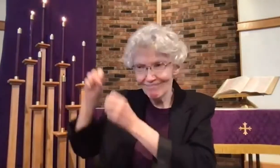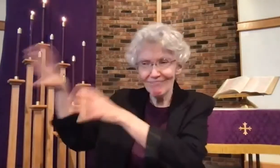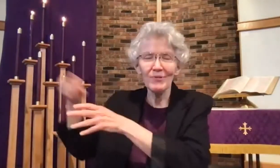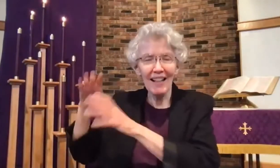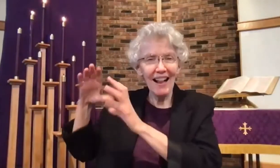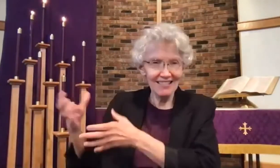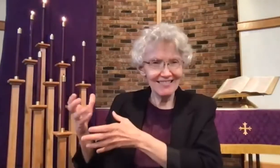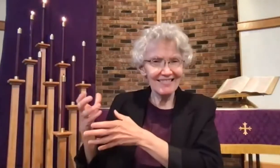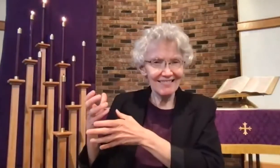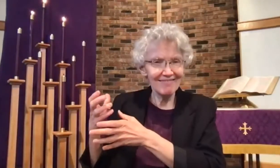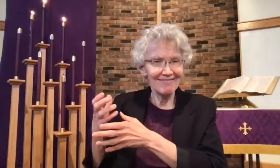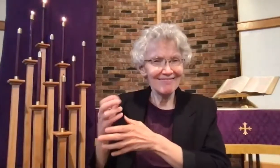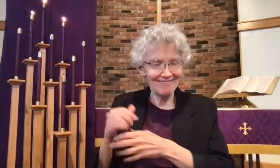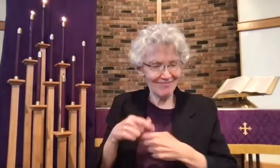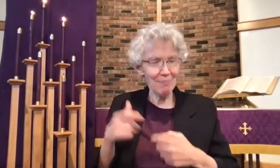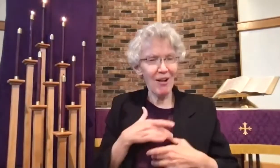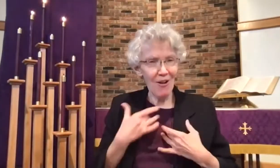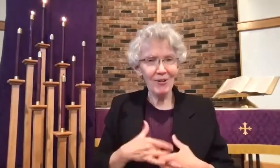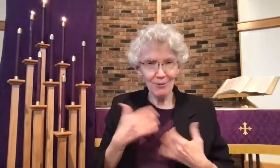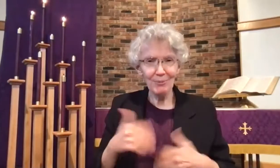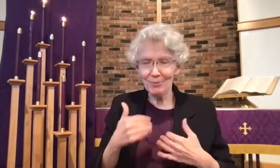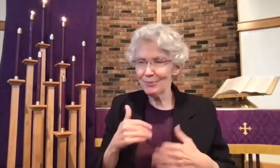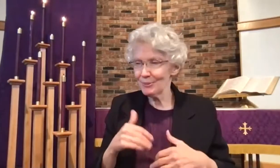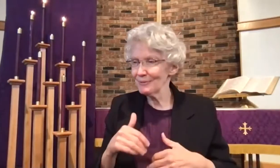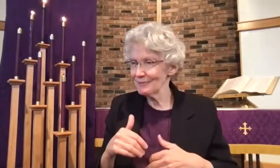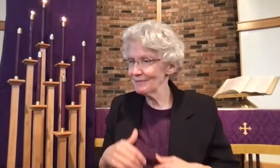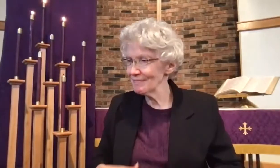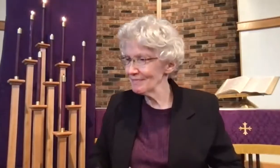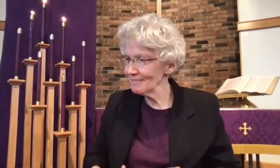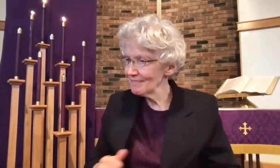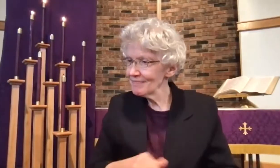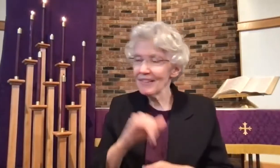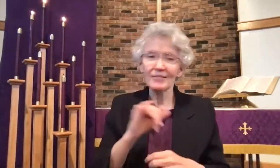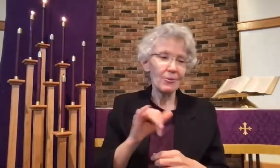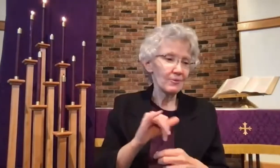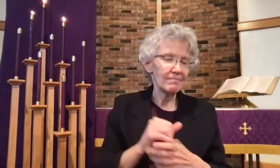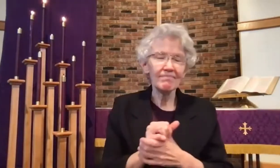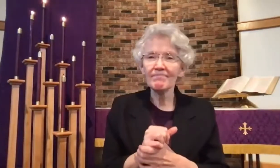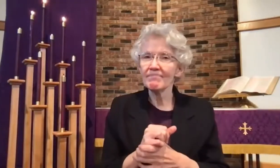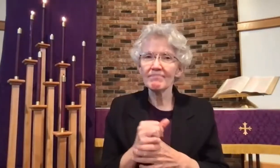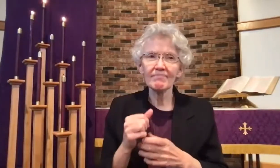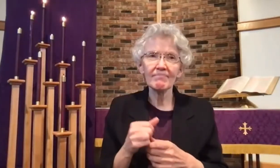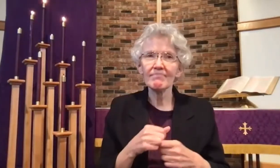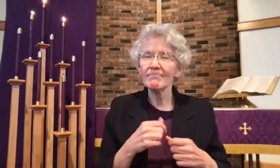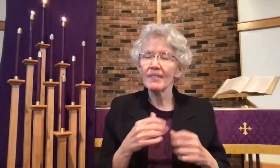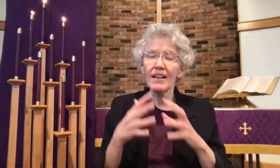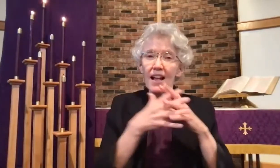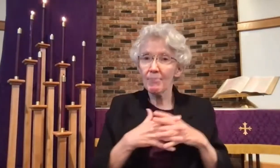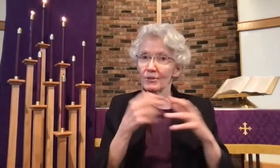goodness of his heart, he willingly drops going to the football game so that he can take his daughter to the ballet class.